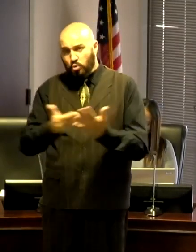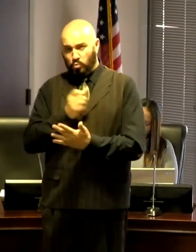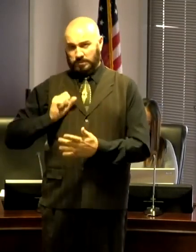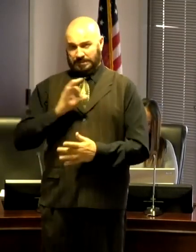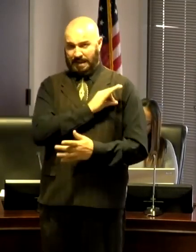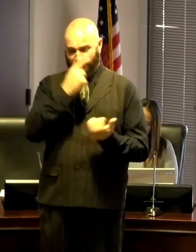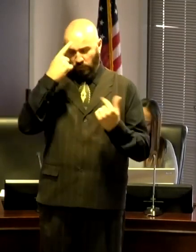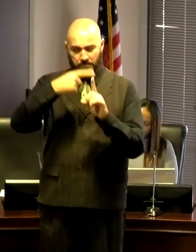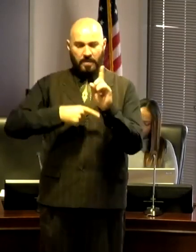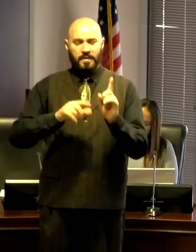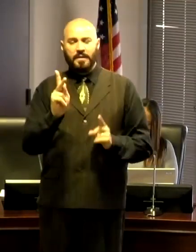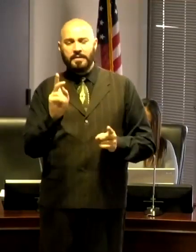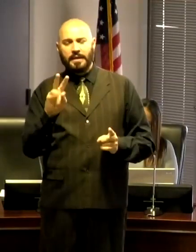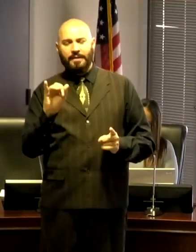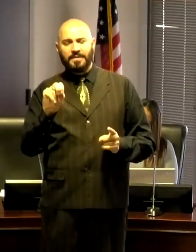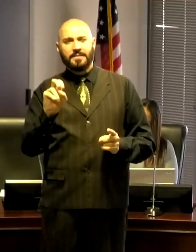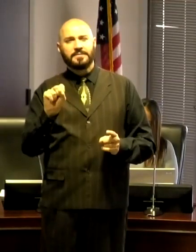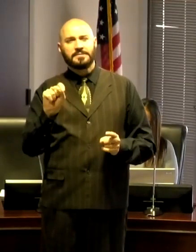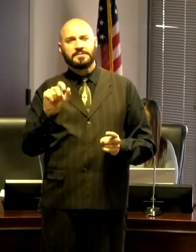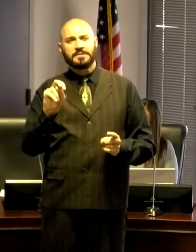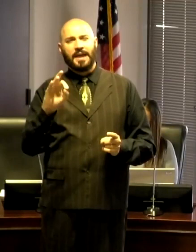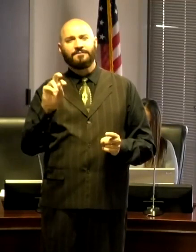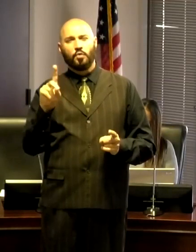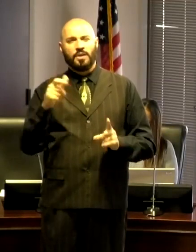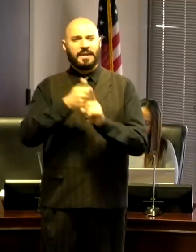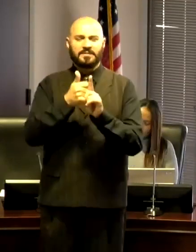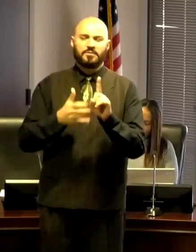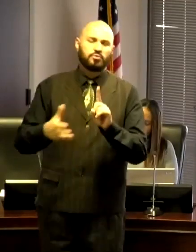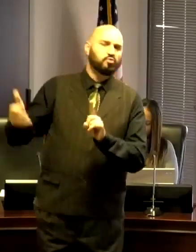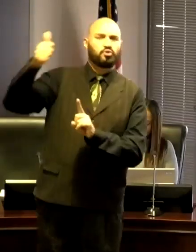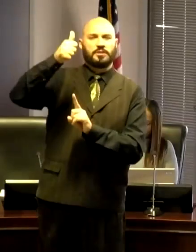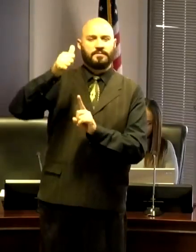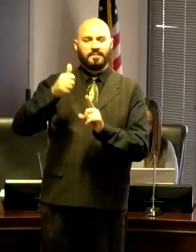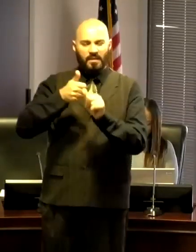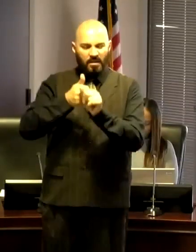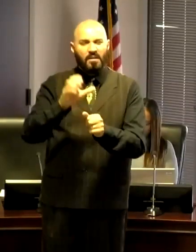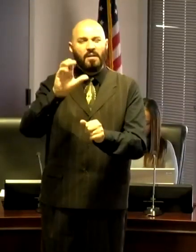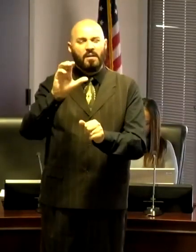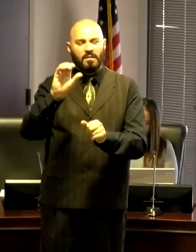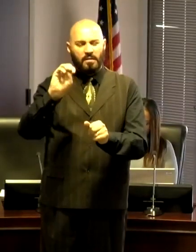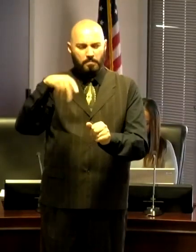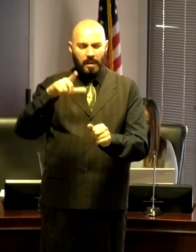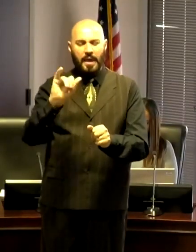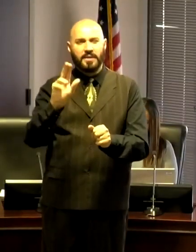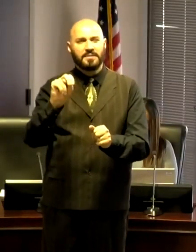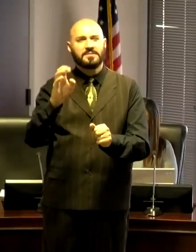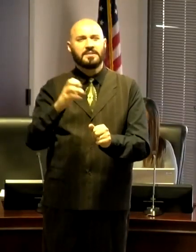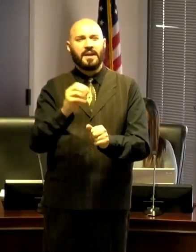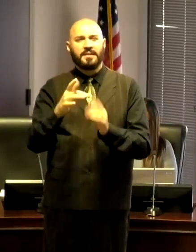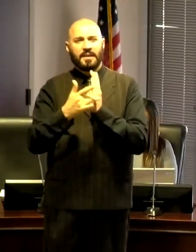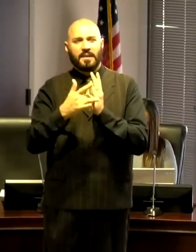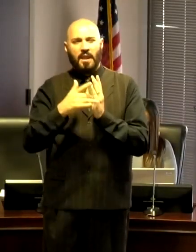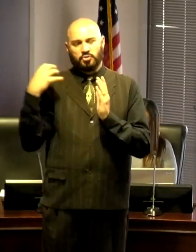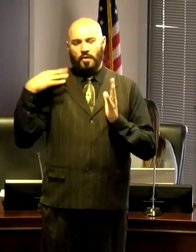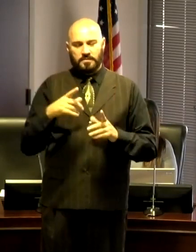month. Kevin Stanford joins us as our chief compliance and technology officer currently, as we prepare for